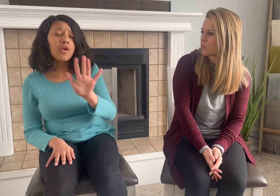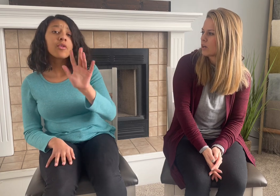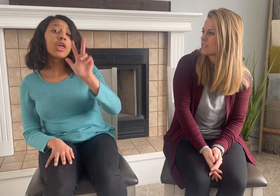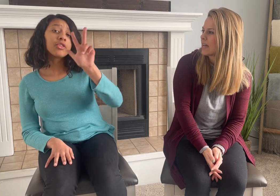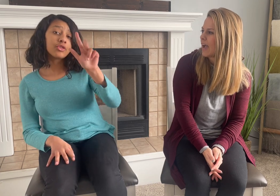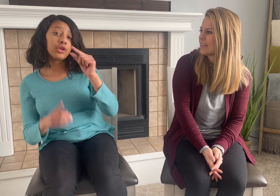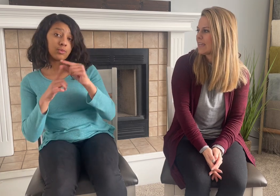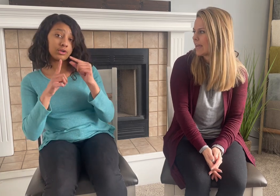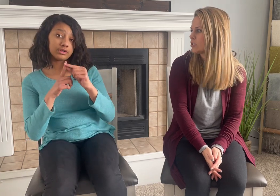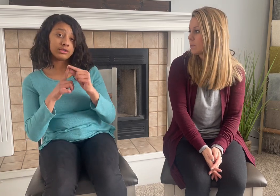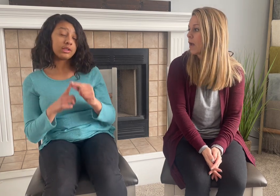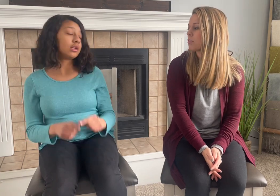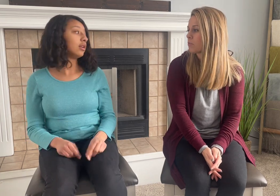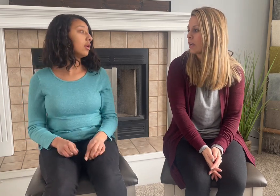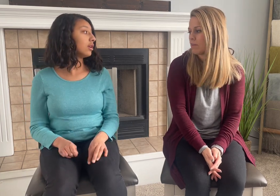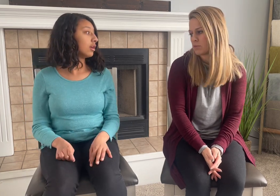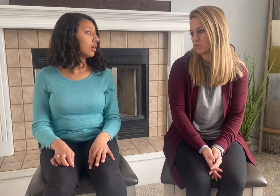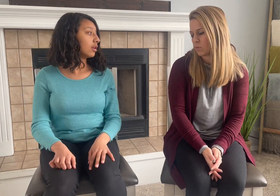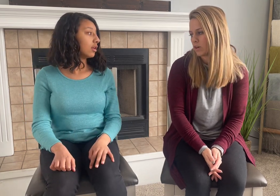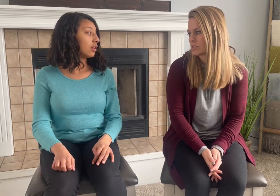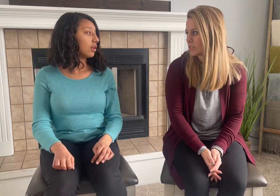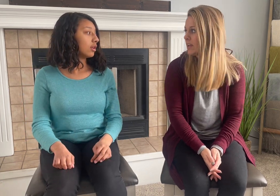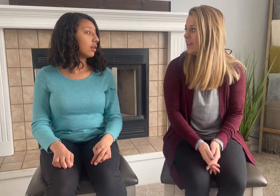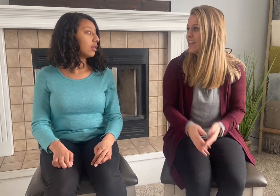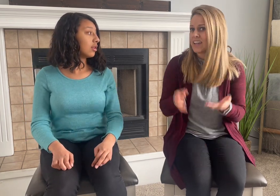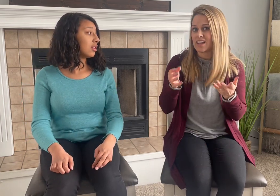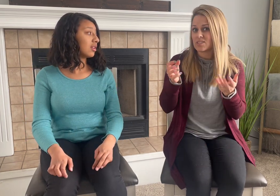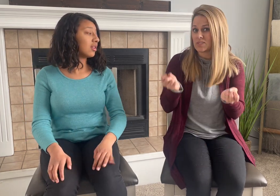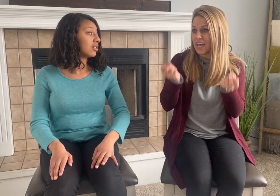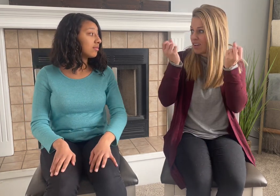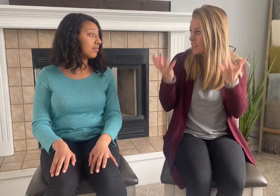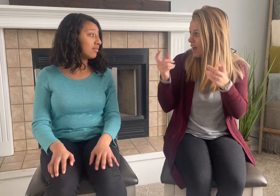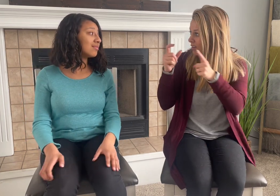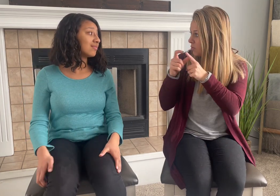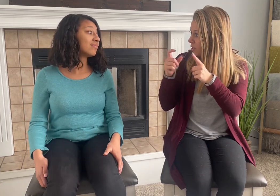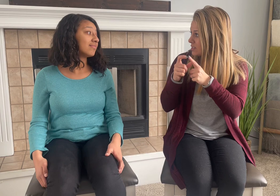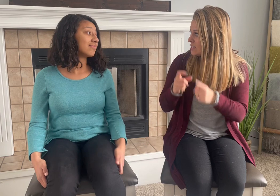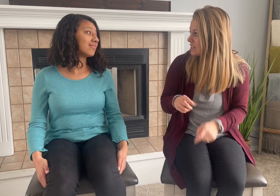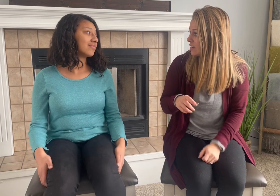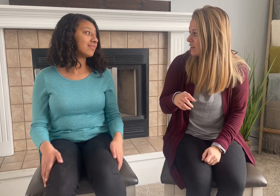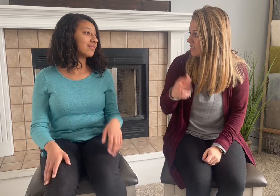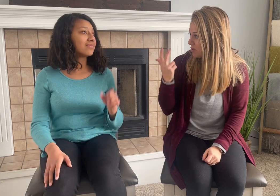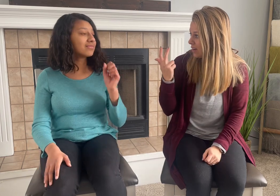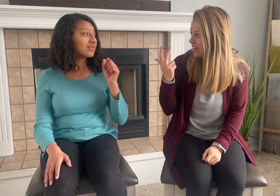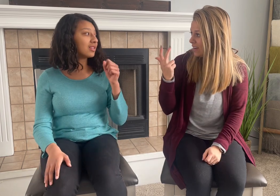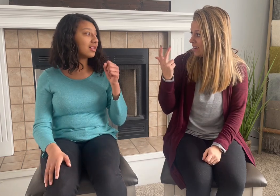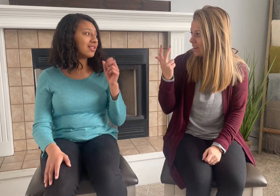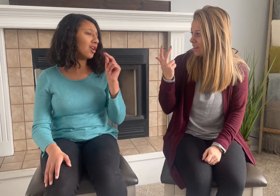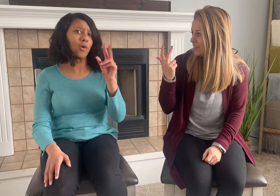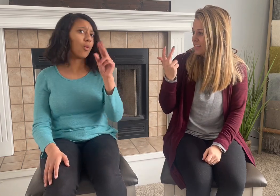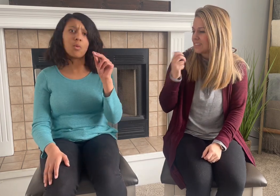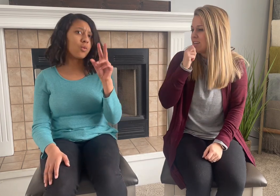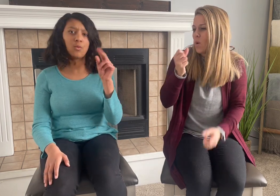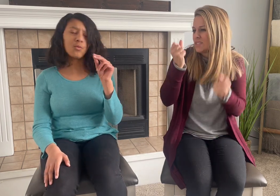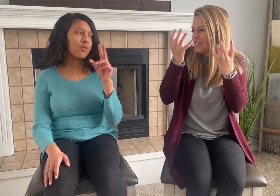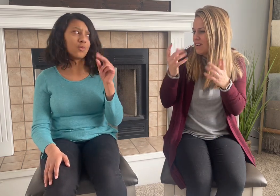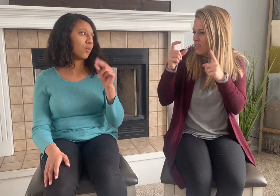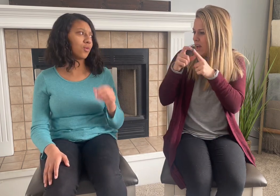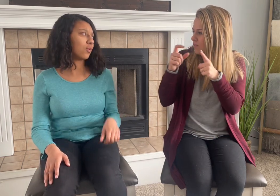words, I can catch about three of those words. Yeah, so is that a lot of words? Three? No, it's not a lot of